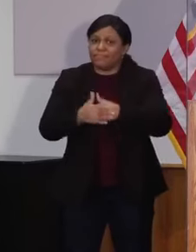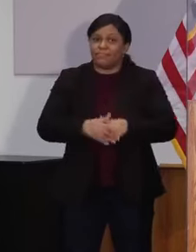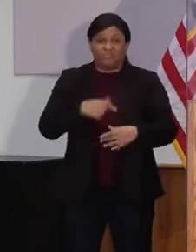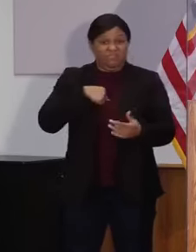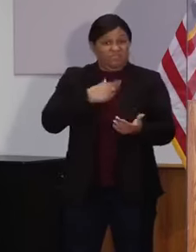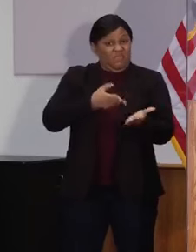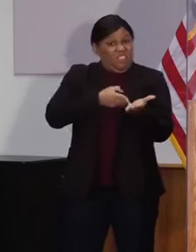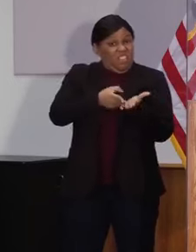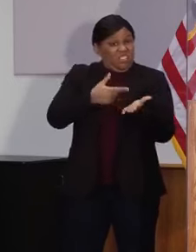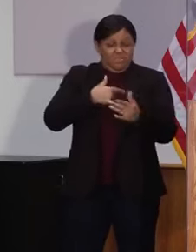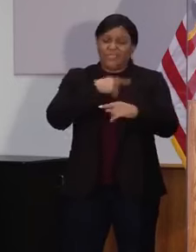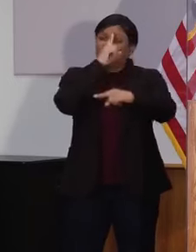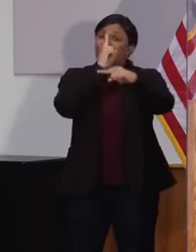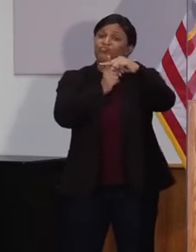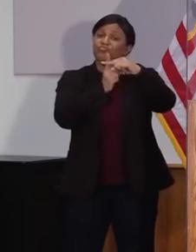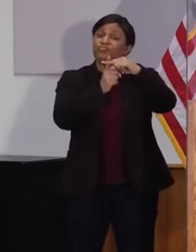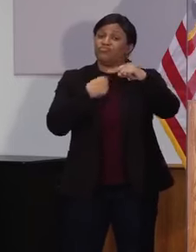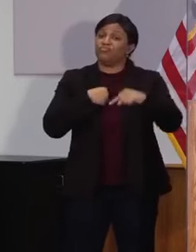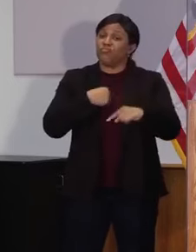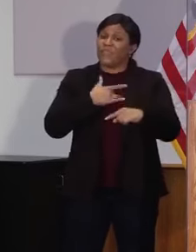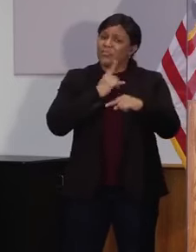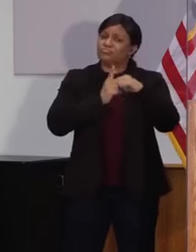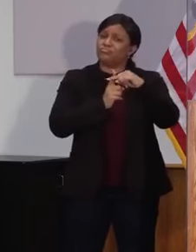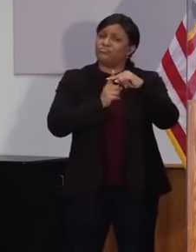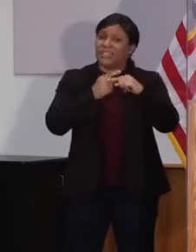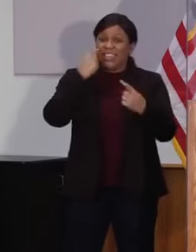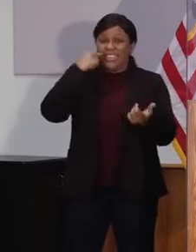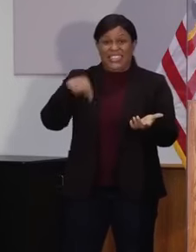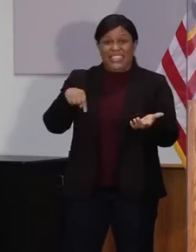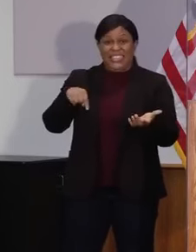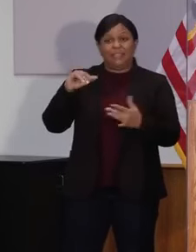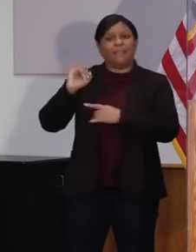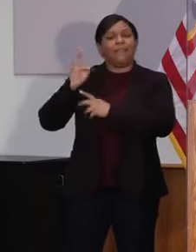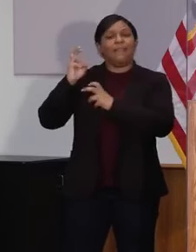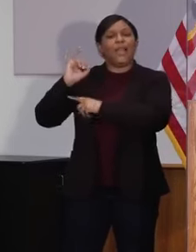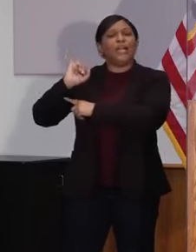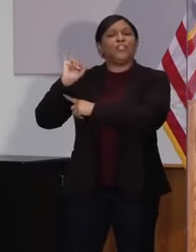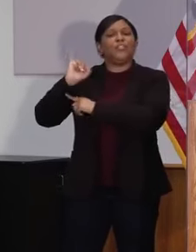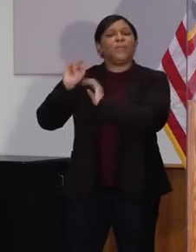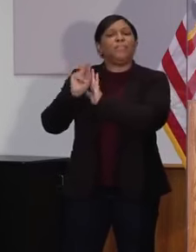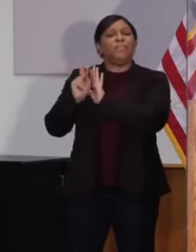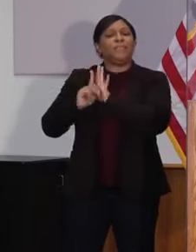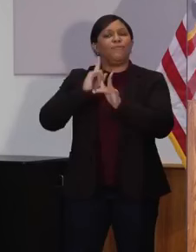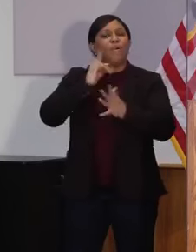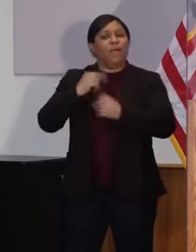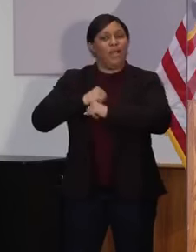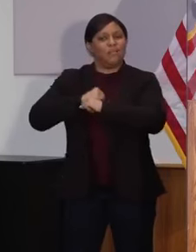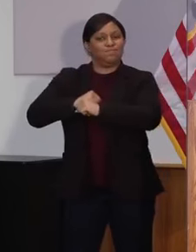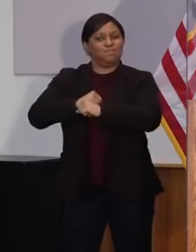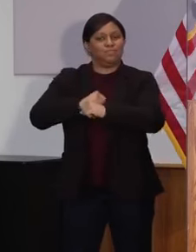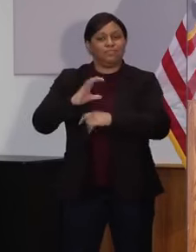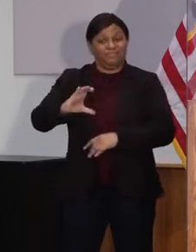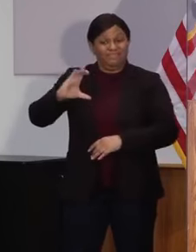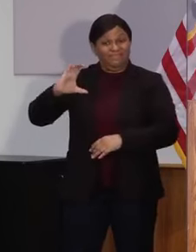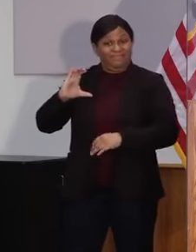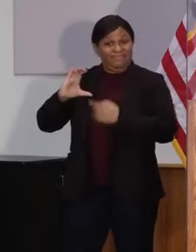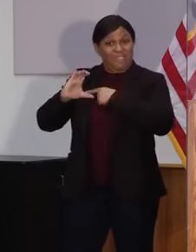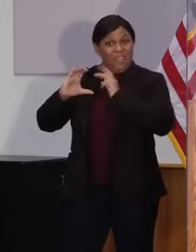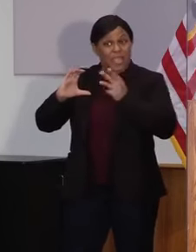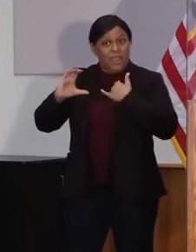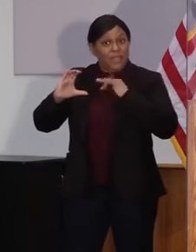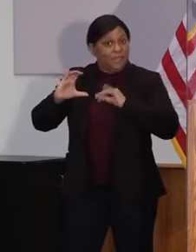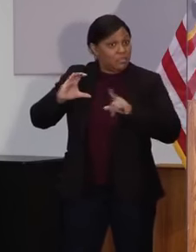optimist in me says this is a great insurance policy, and an insurance policy maybe isn't used for what we intend it to be,